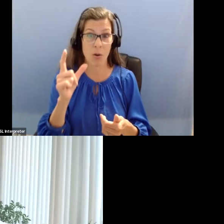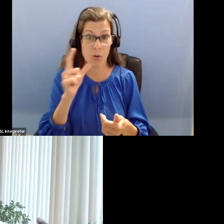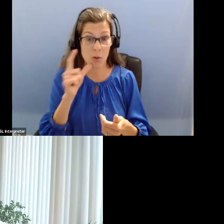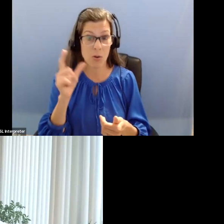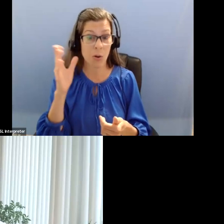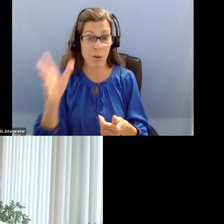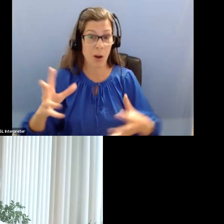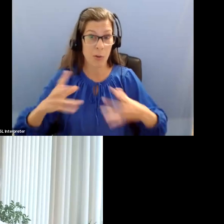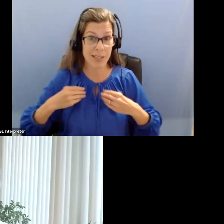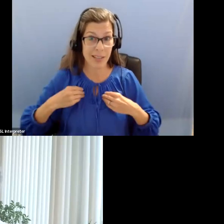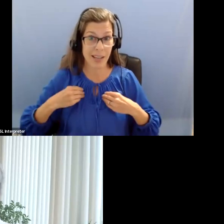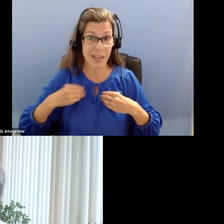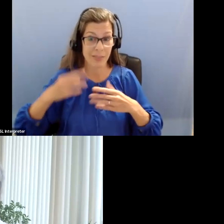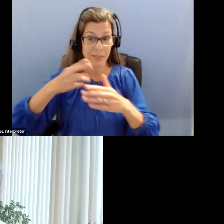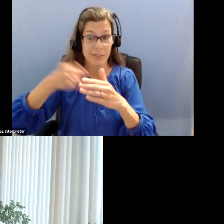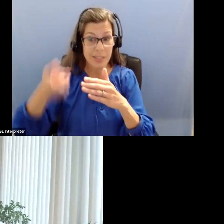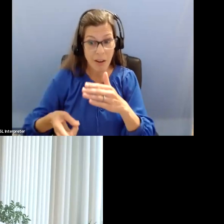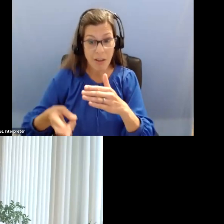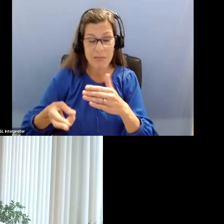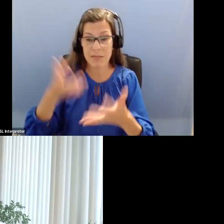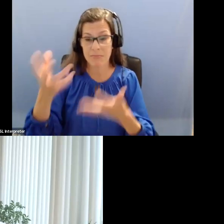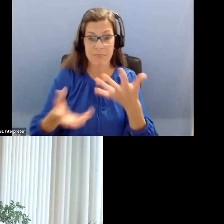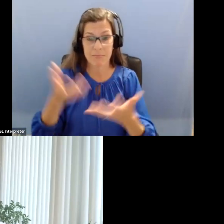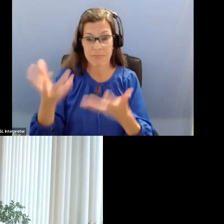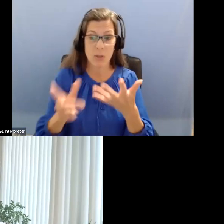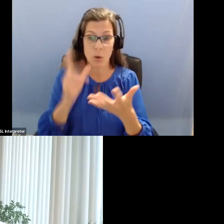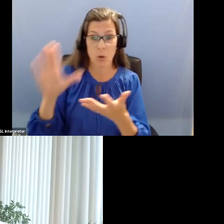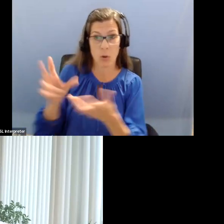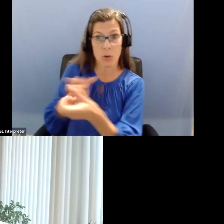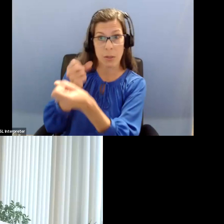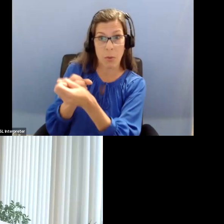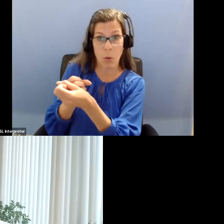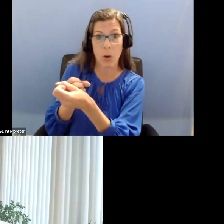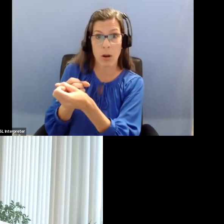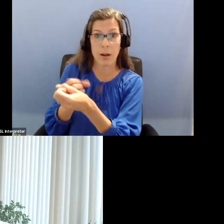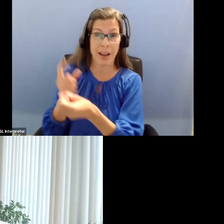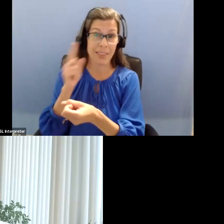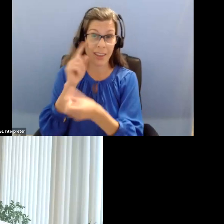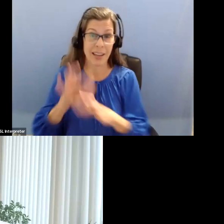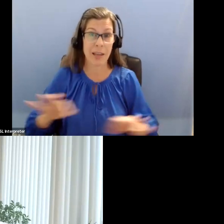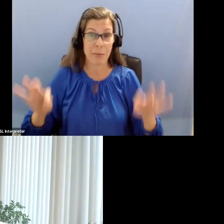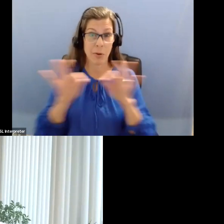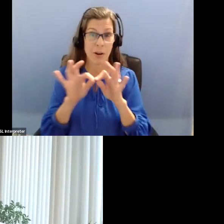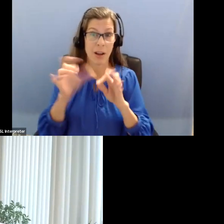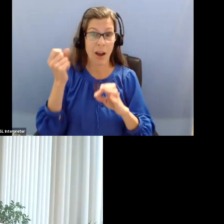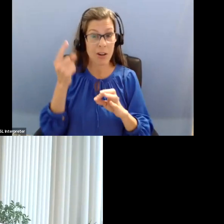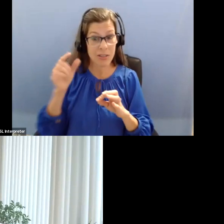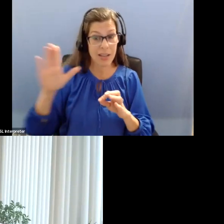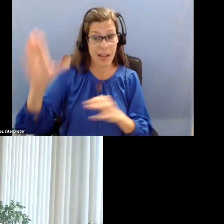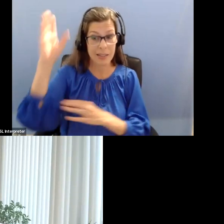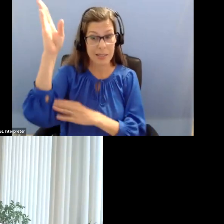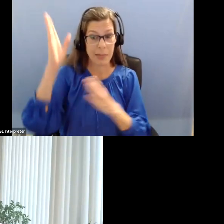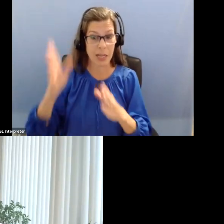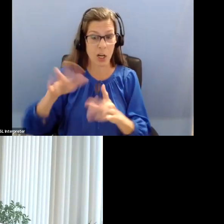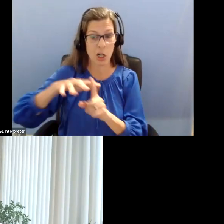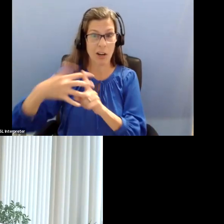know the context that they're going to be saying something in, I think is a way we can help them be more effective